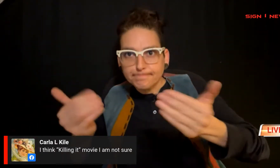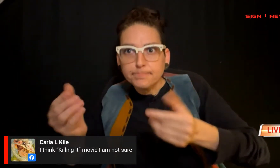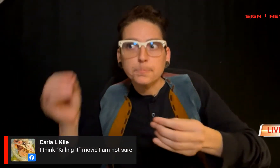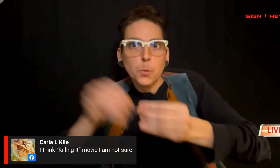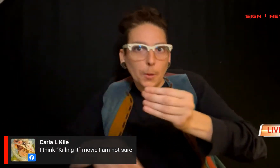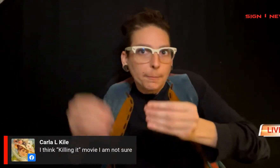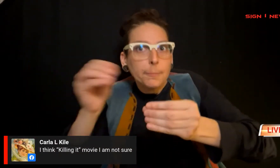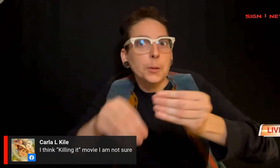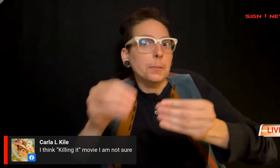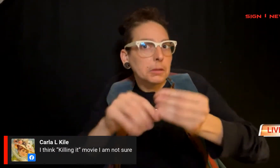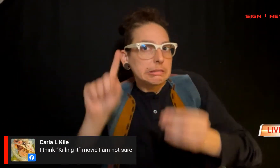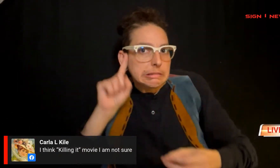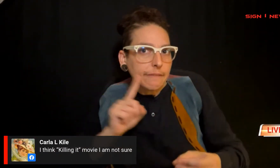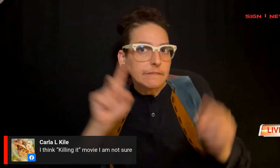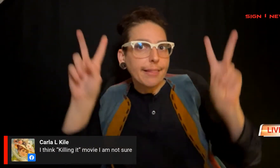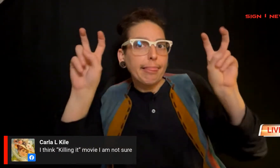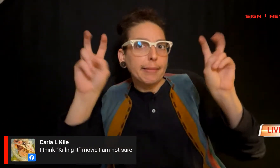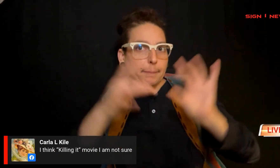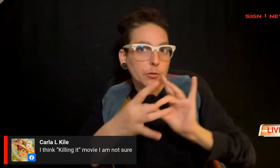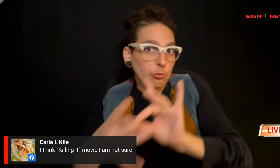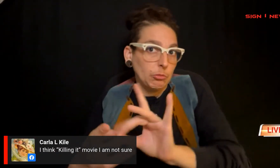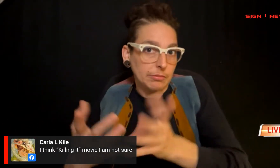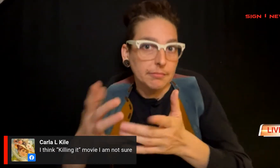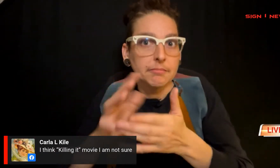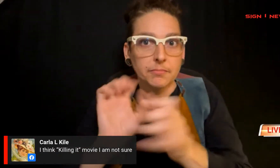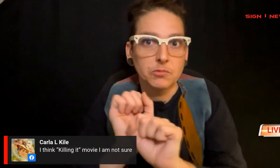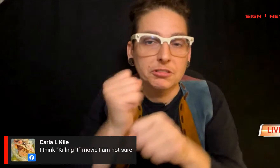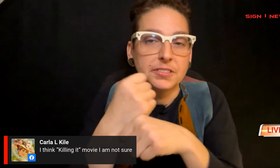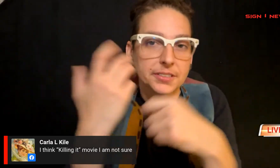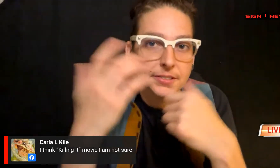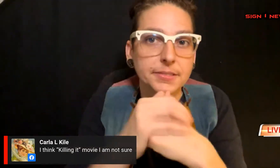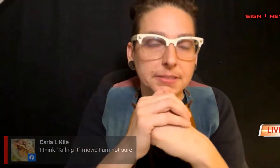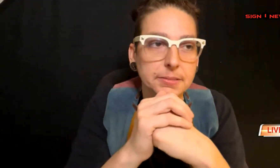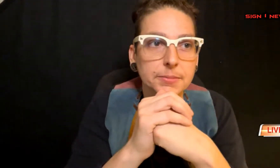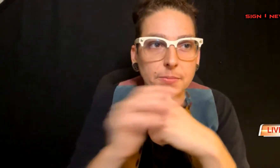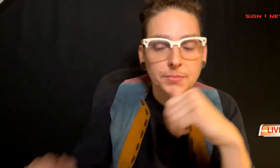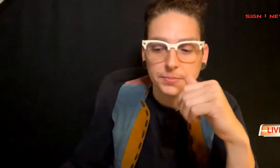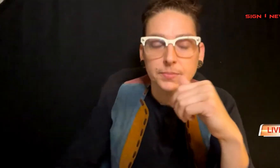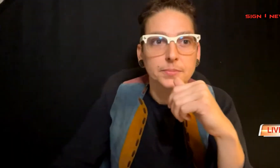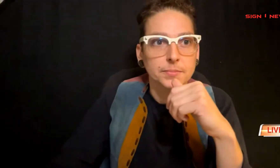opening doors and inviting more and more deaf themed and related projects.